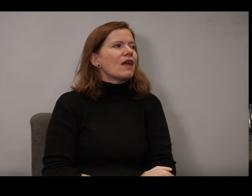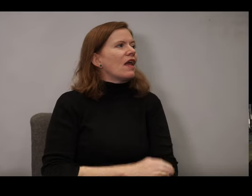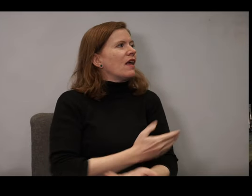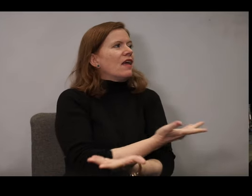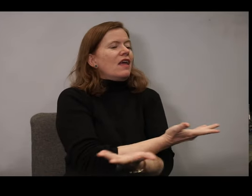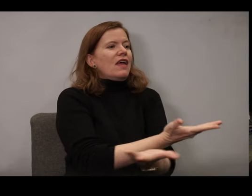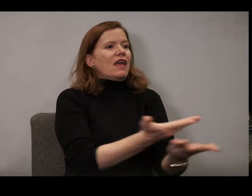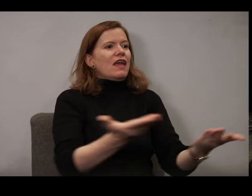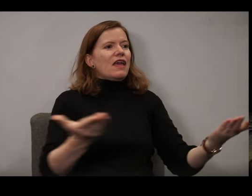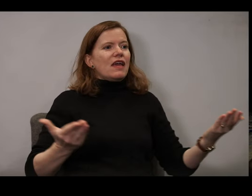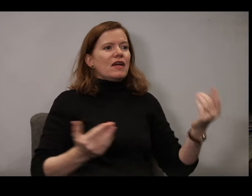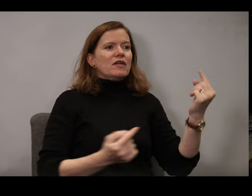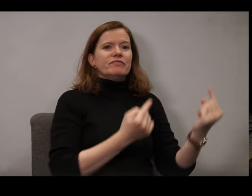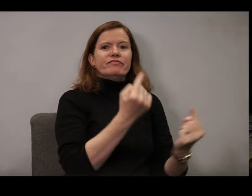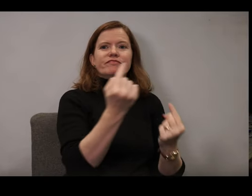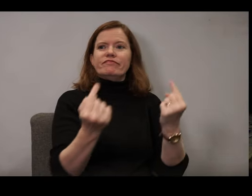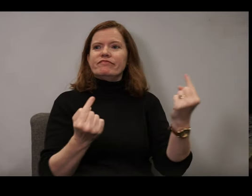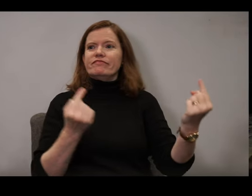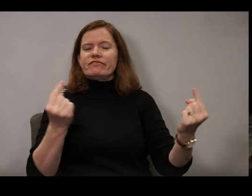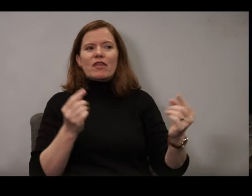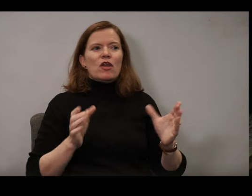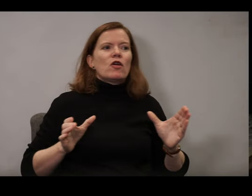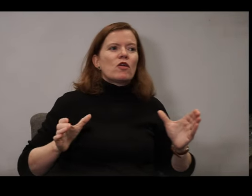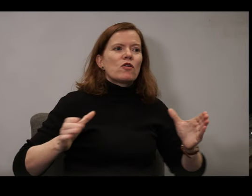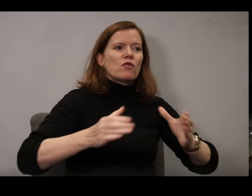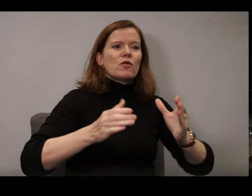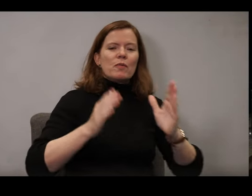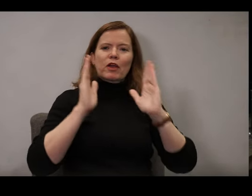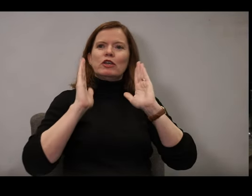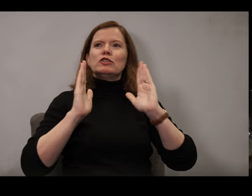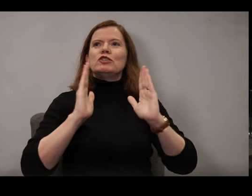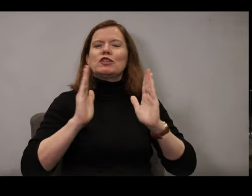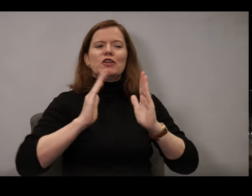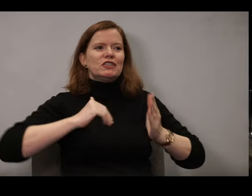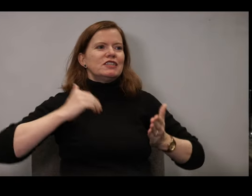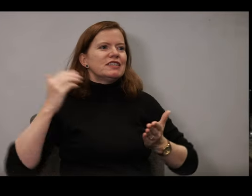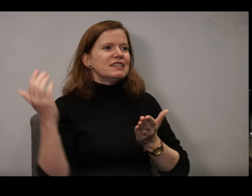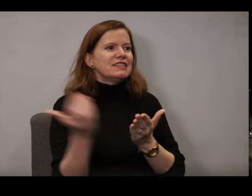We stand, the church of the